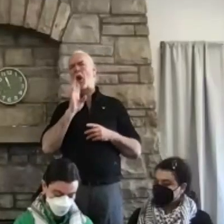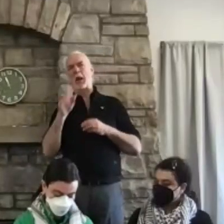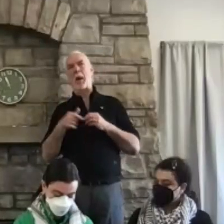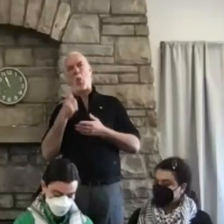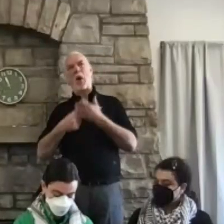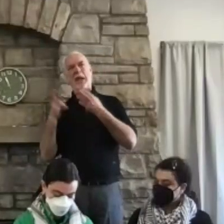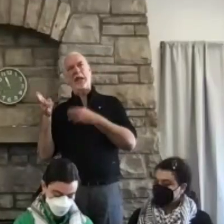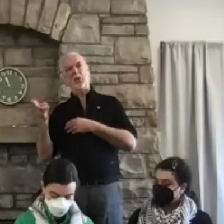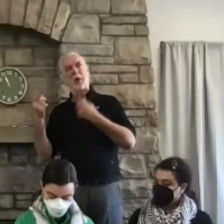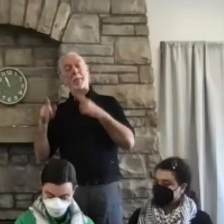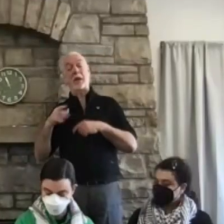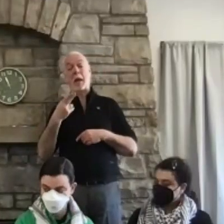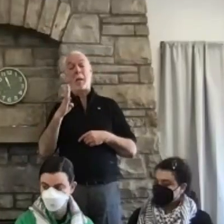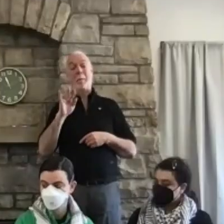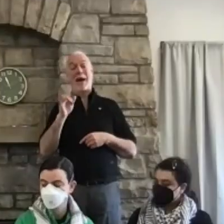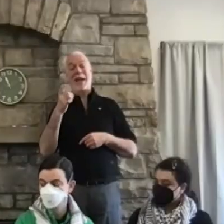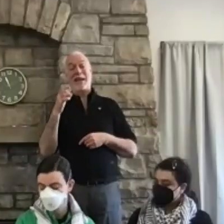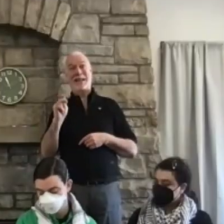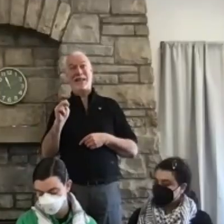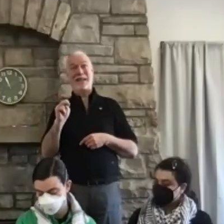that's when they cut the